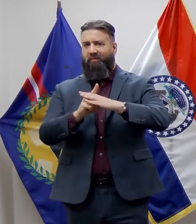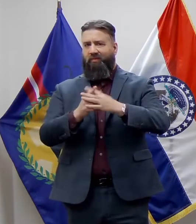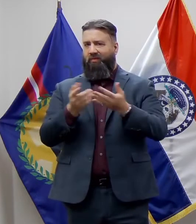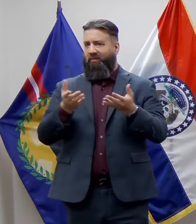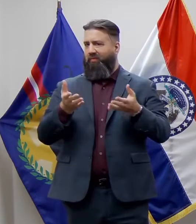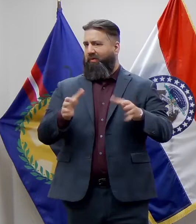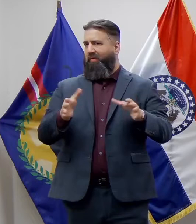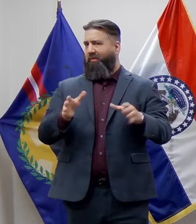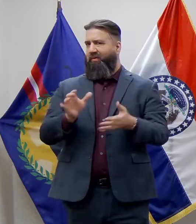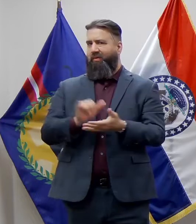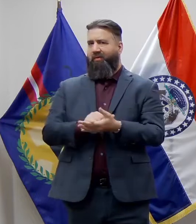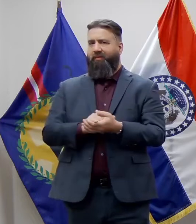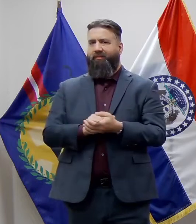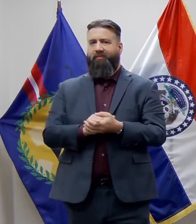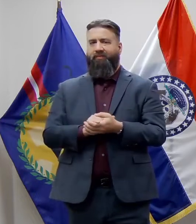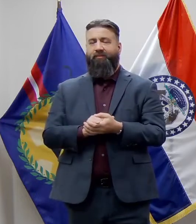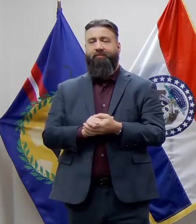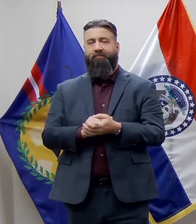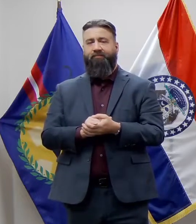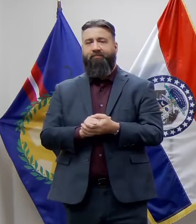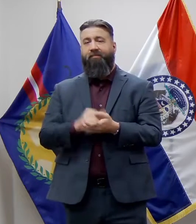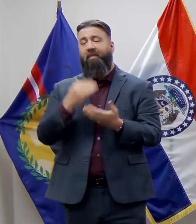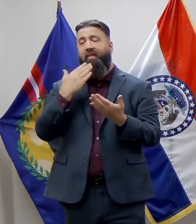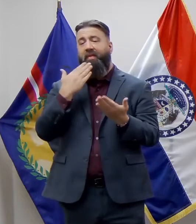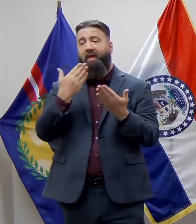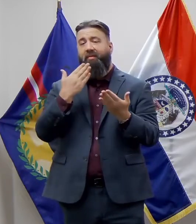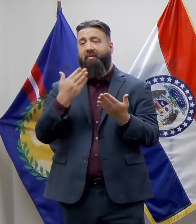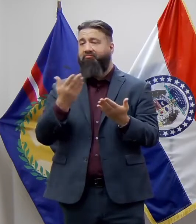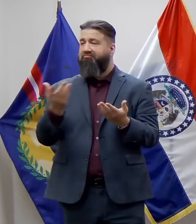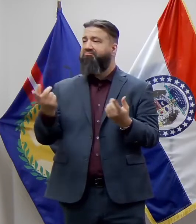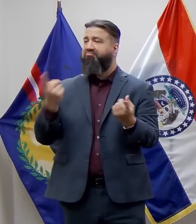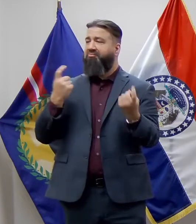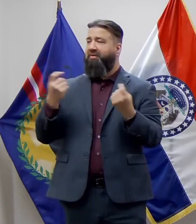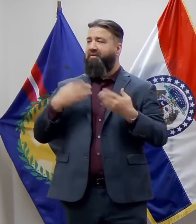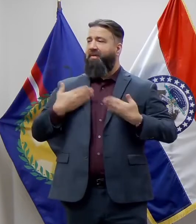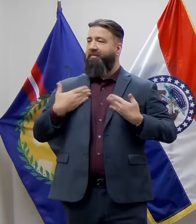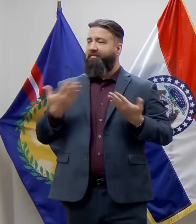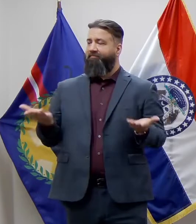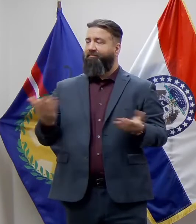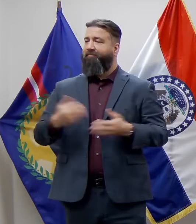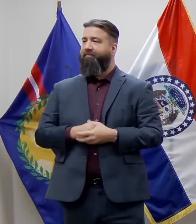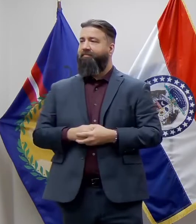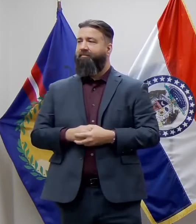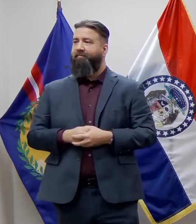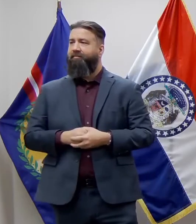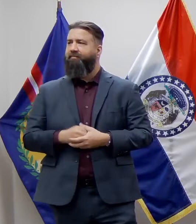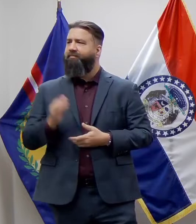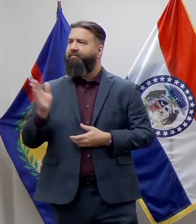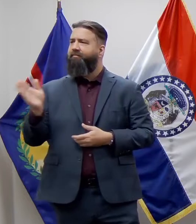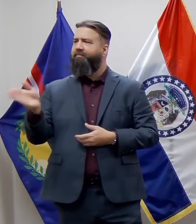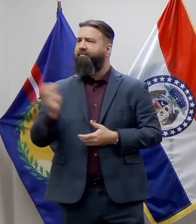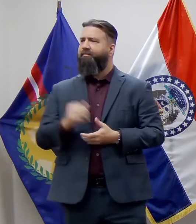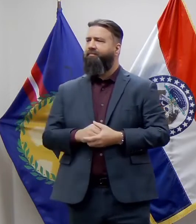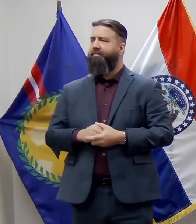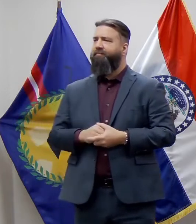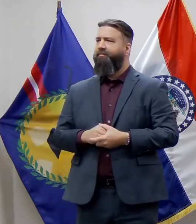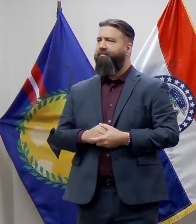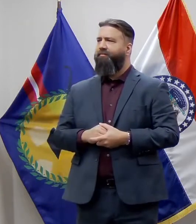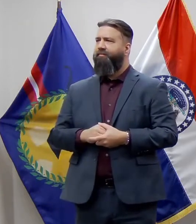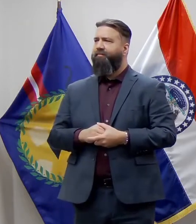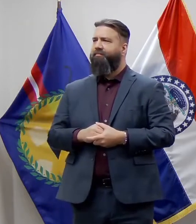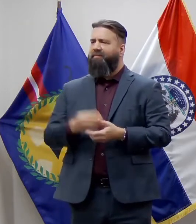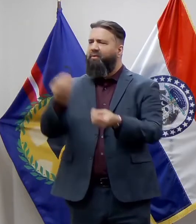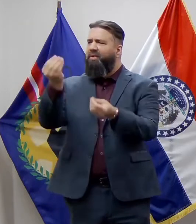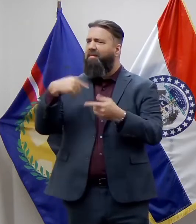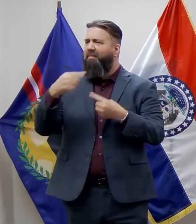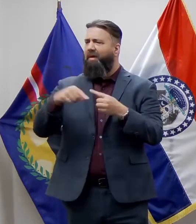direction that we want to go. Thank you, and I would be glad to answer any questions. Dr. Page, could you talk to me a little bit about Tim Fitch? He